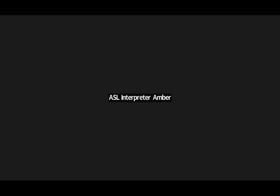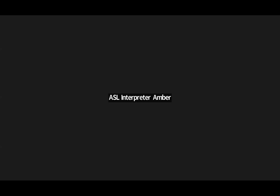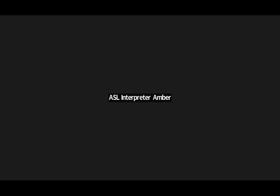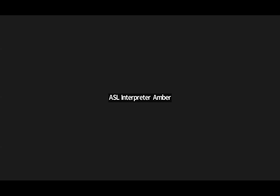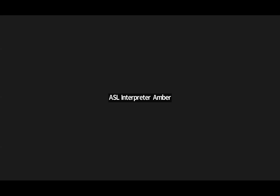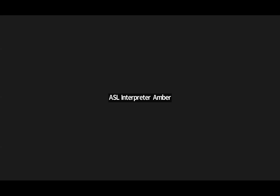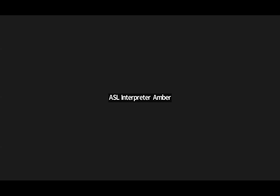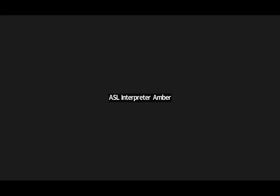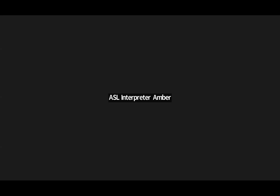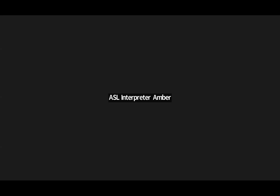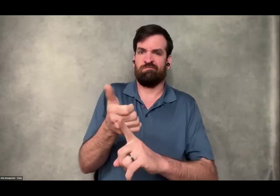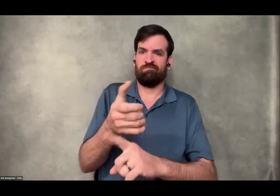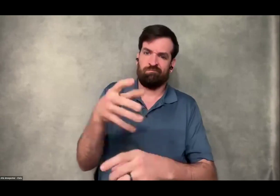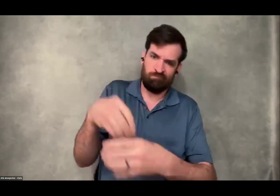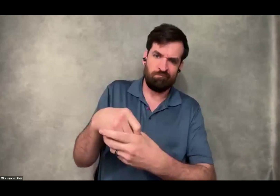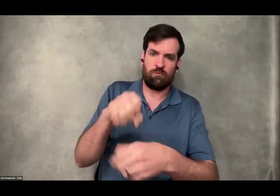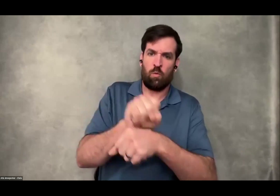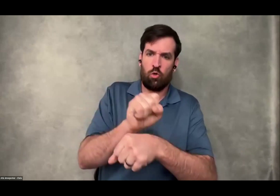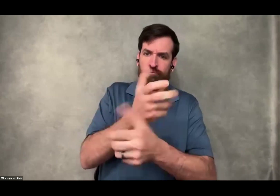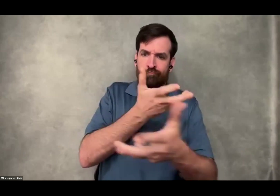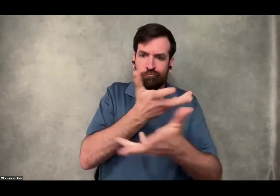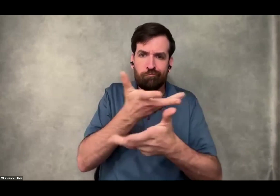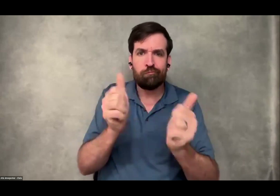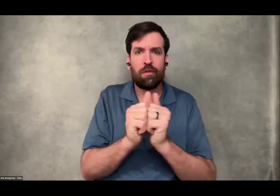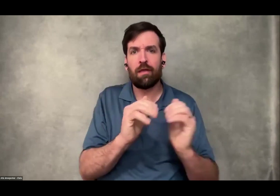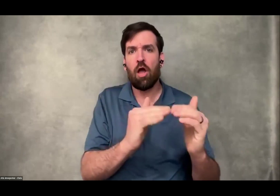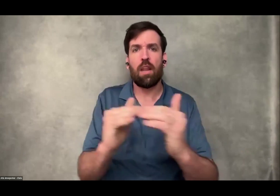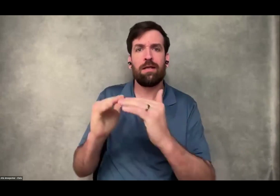being in the workplace, interacting with colleagues,